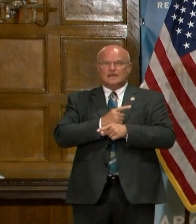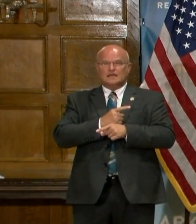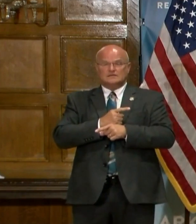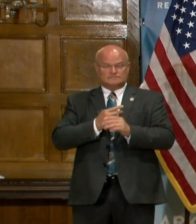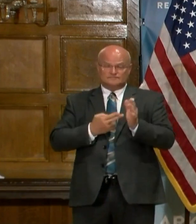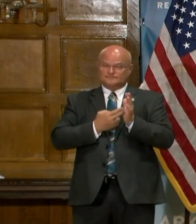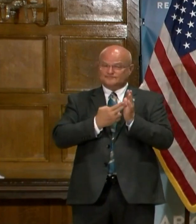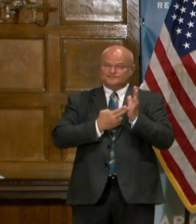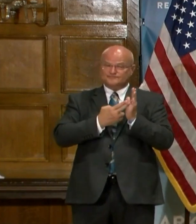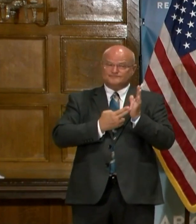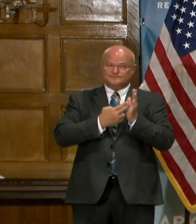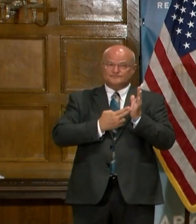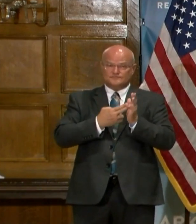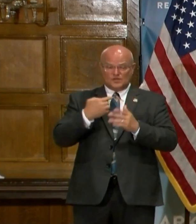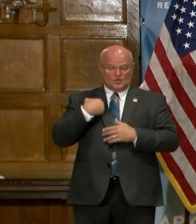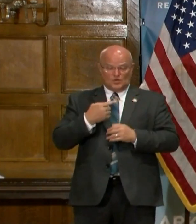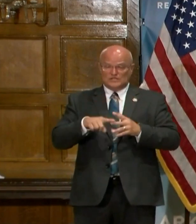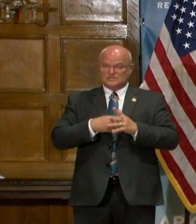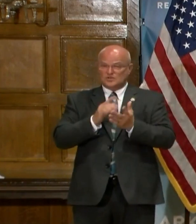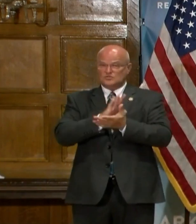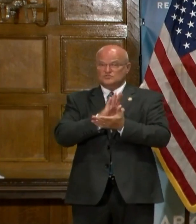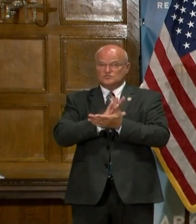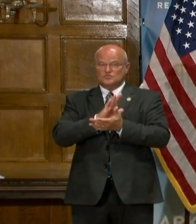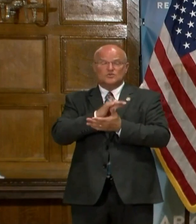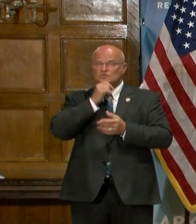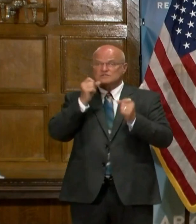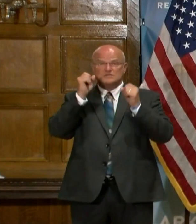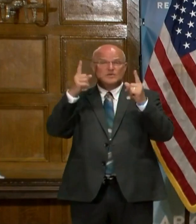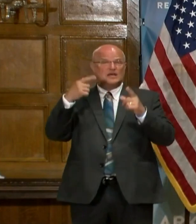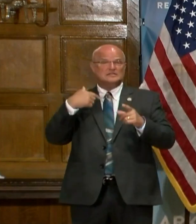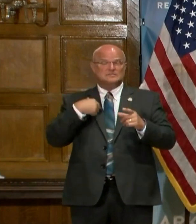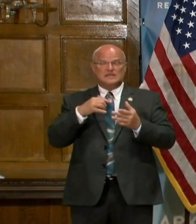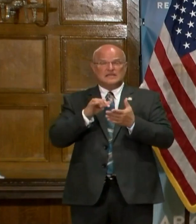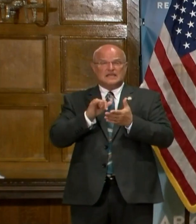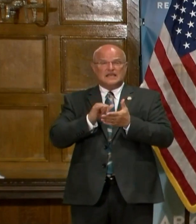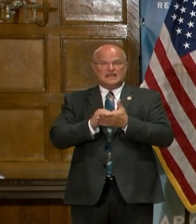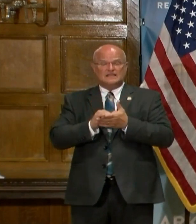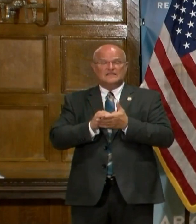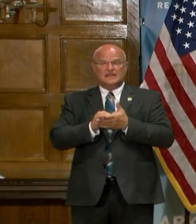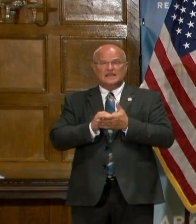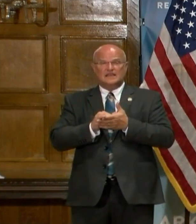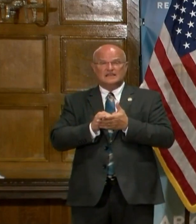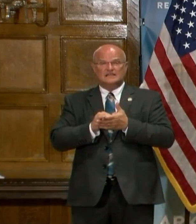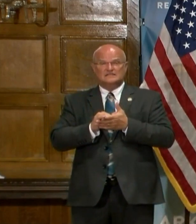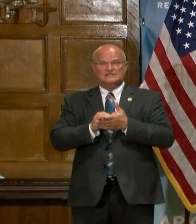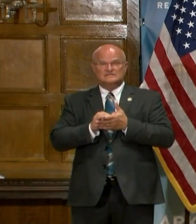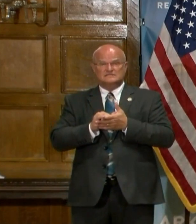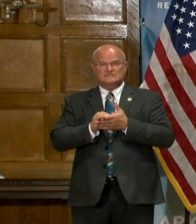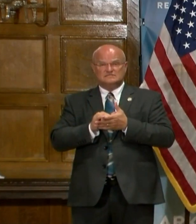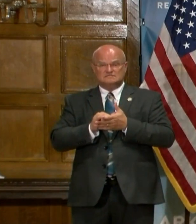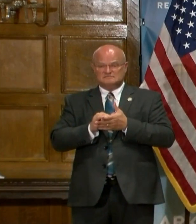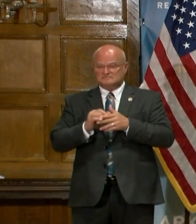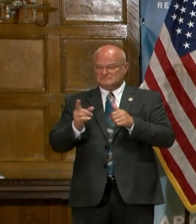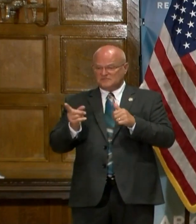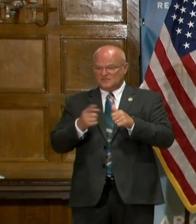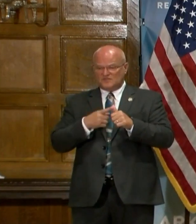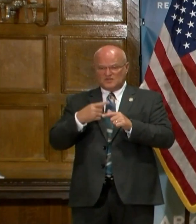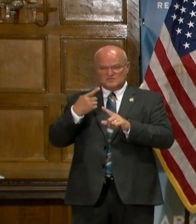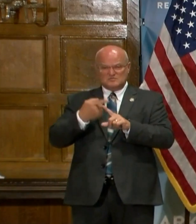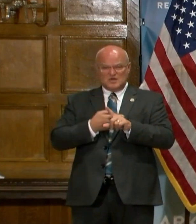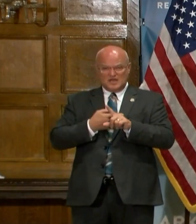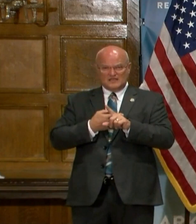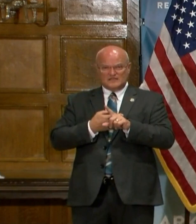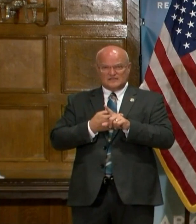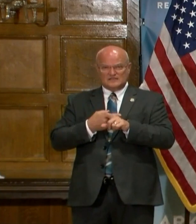quite frankly, if we start school, it wouldn't surprise me that there's, in the first month,